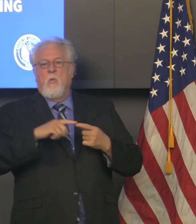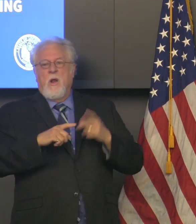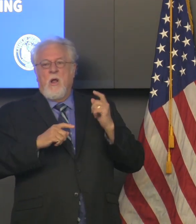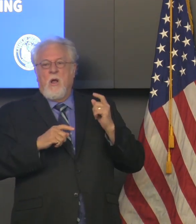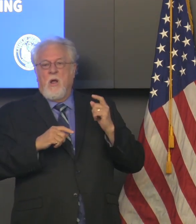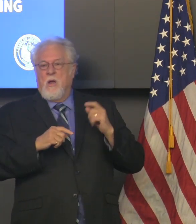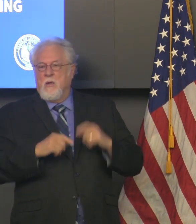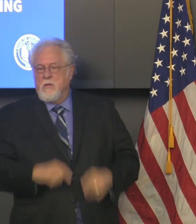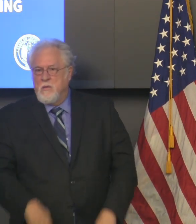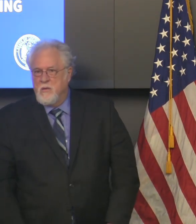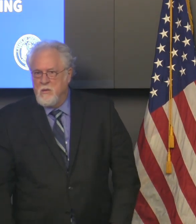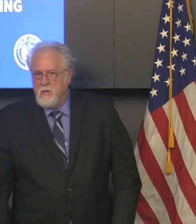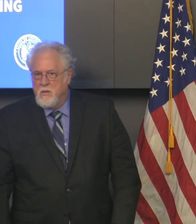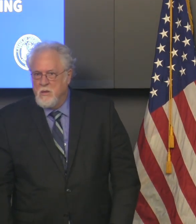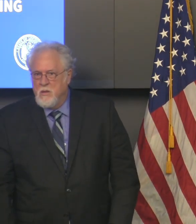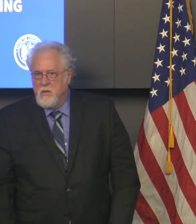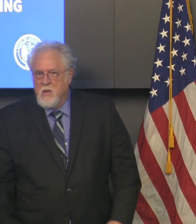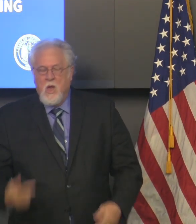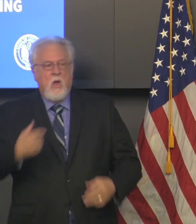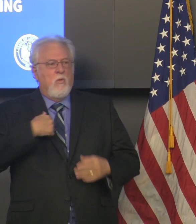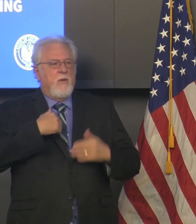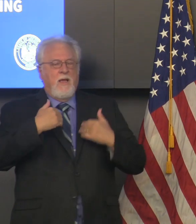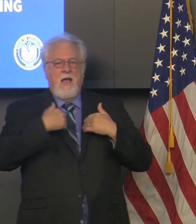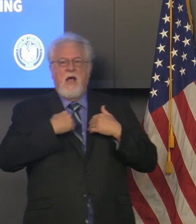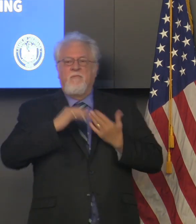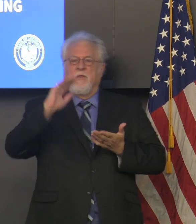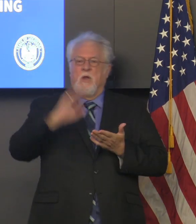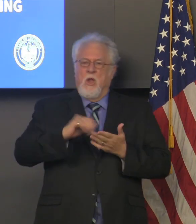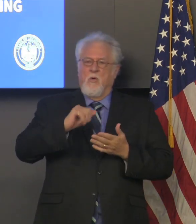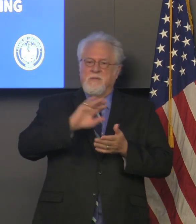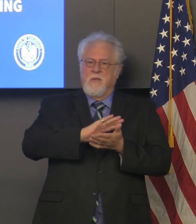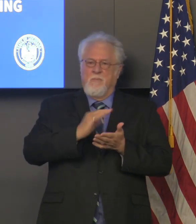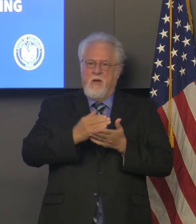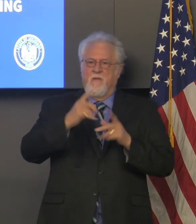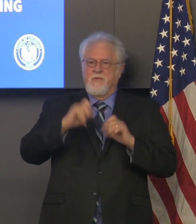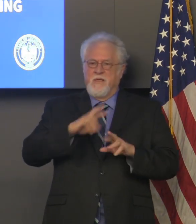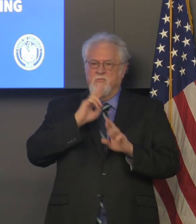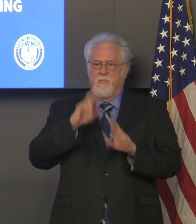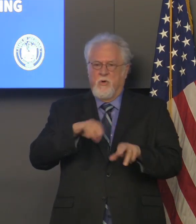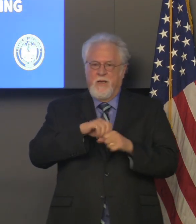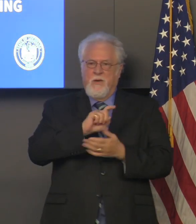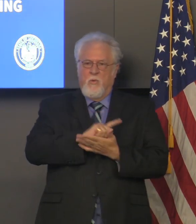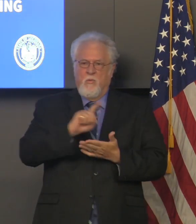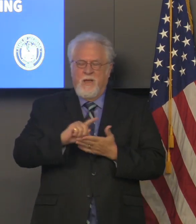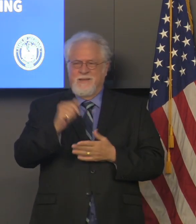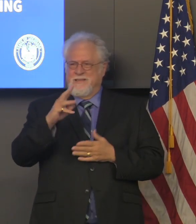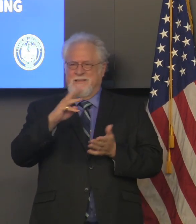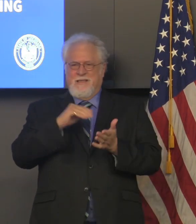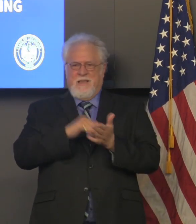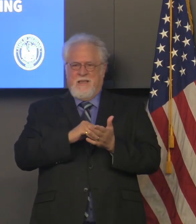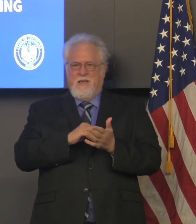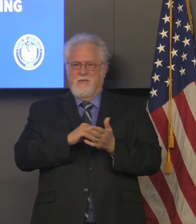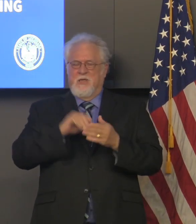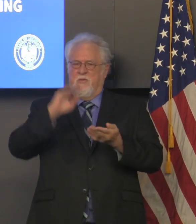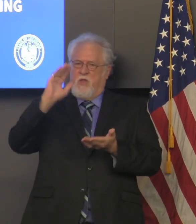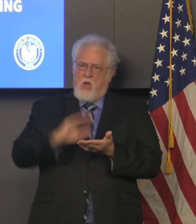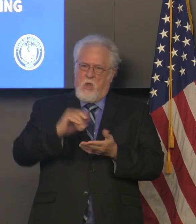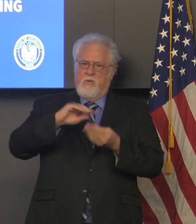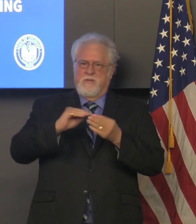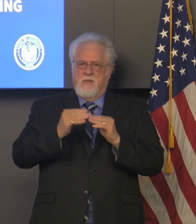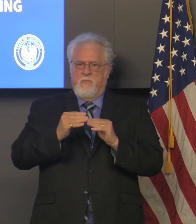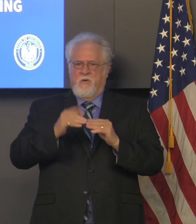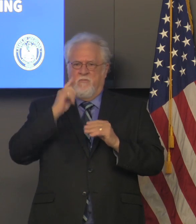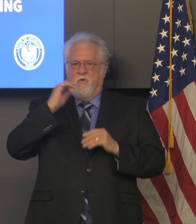for the lowest amount of tests reported in a 24-hour period, about a week, only 16,000, which is the lowest figure we've seen in a